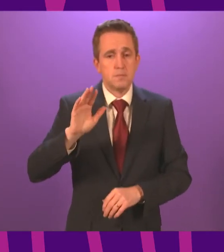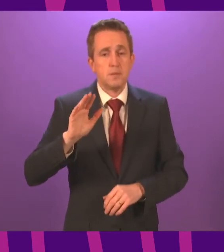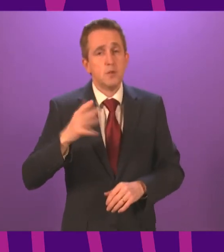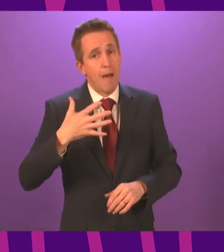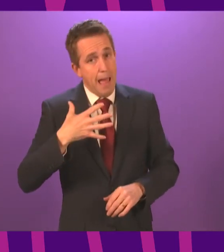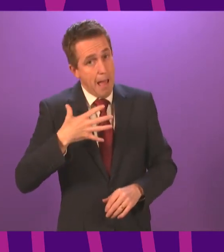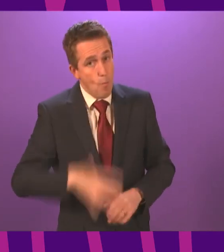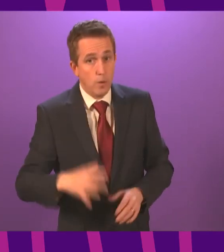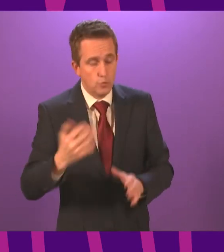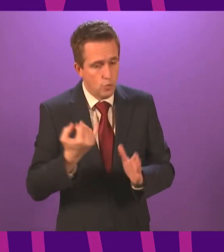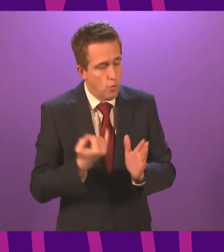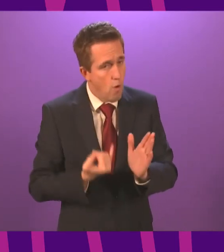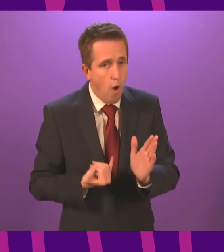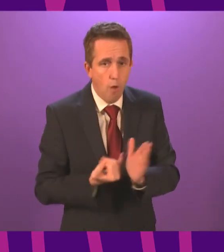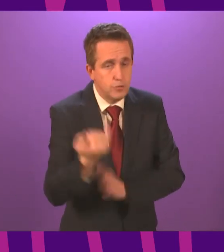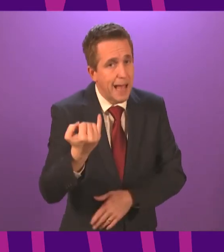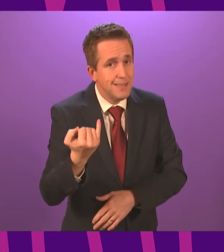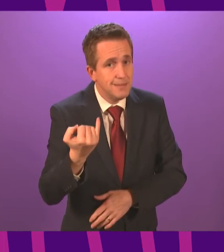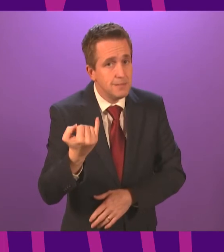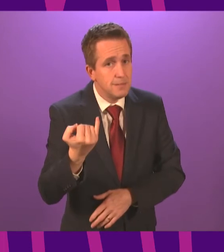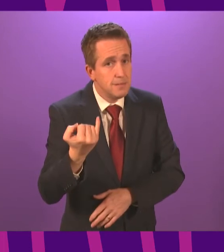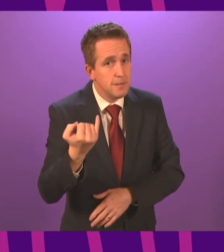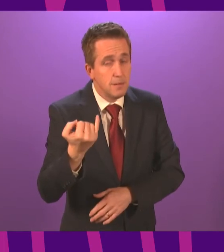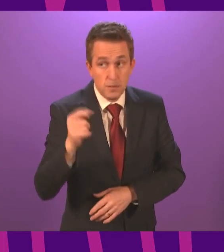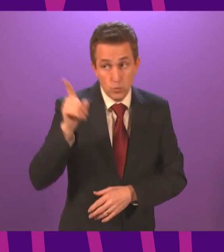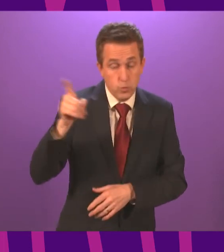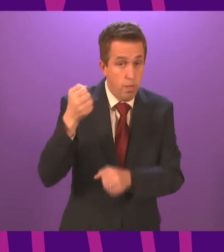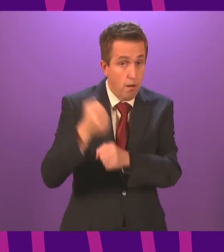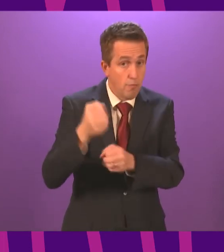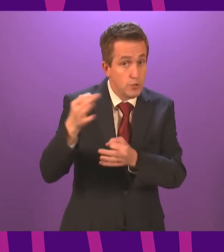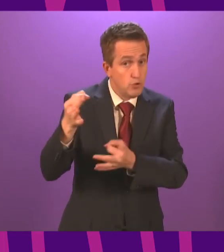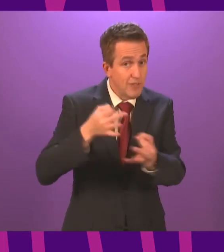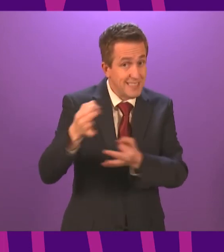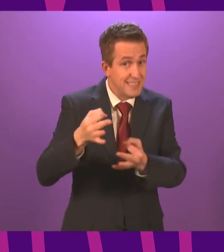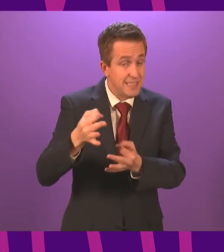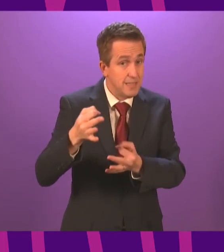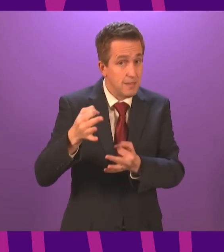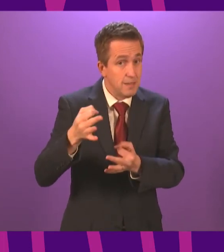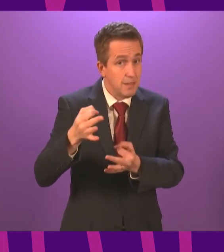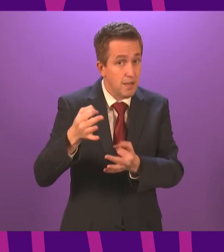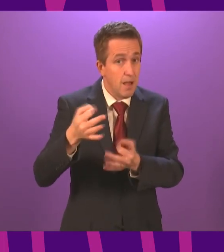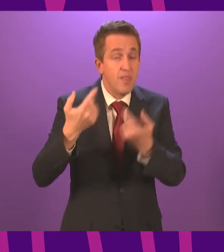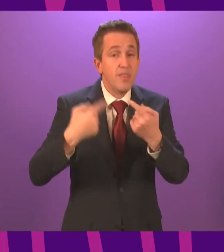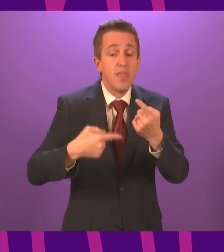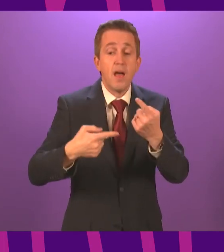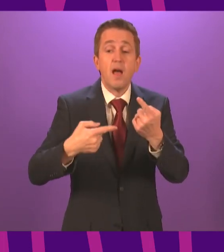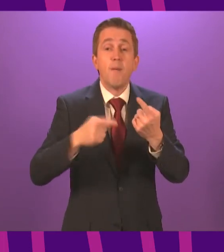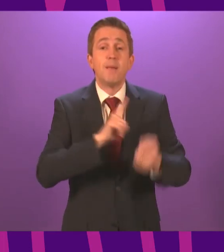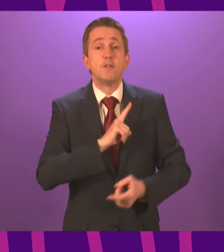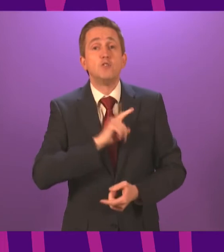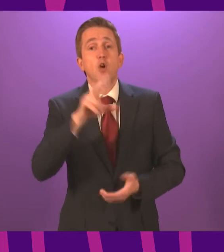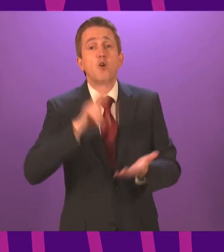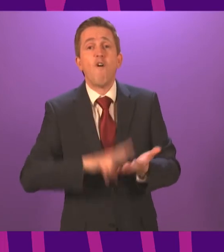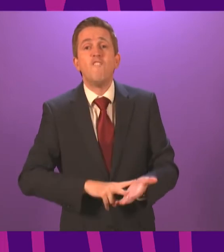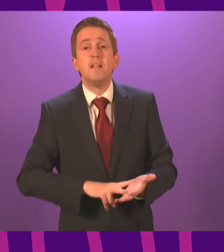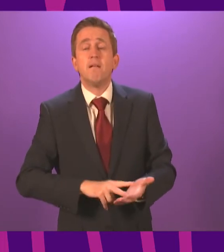the strongest possible terms in the way that the emphasis of government strategy sees the cause of virus spread as